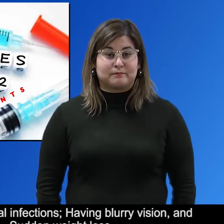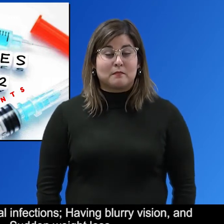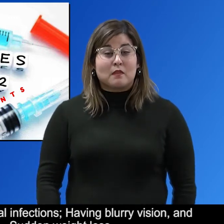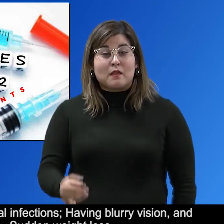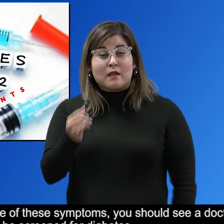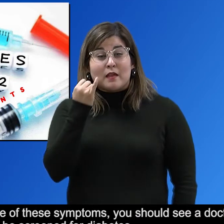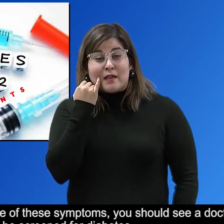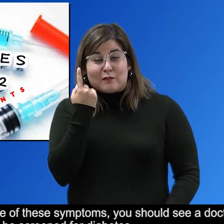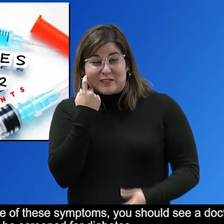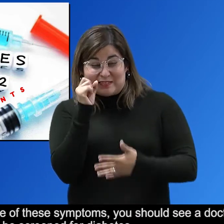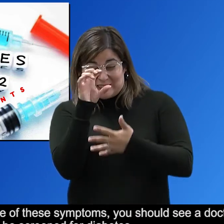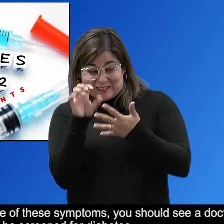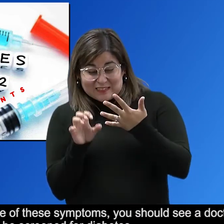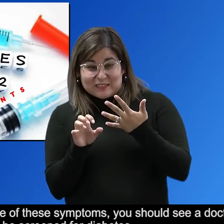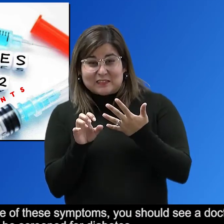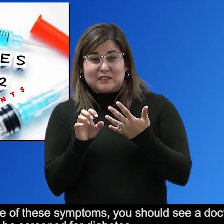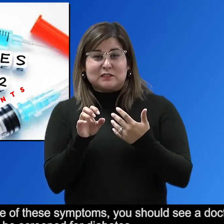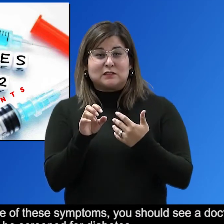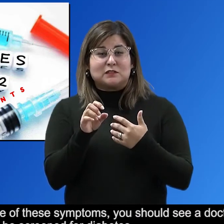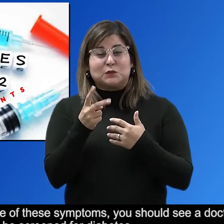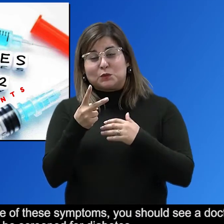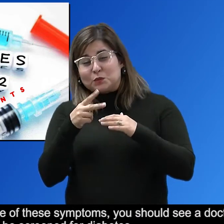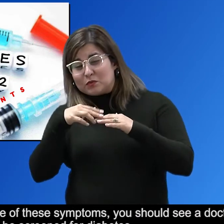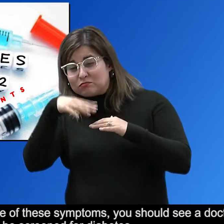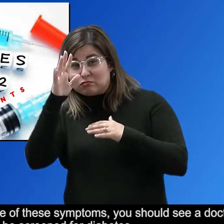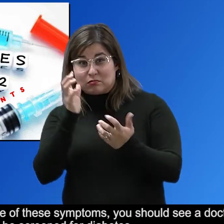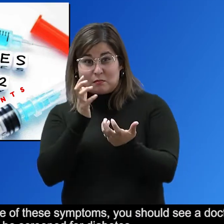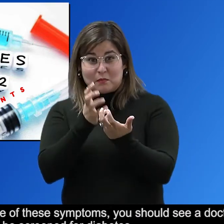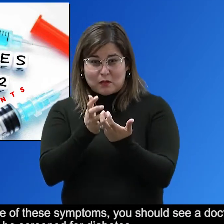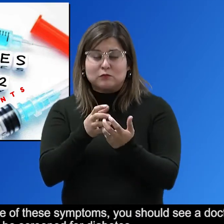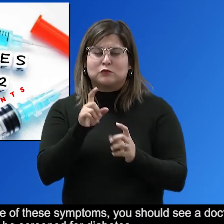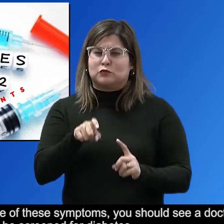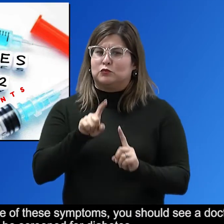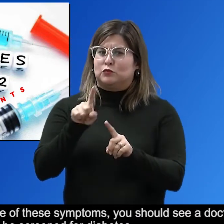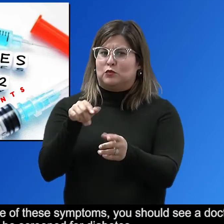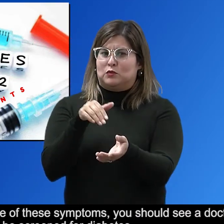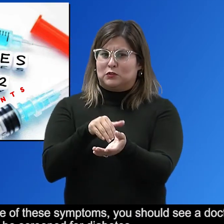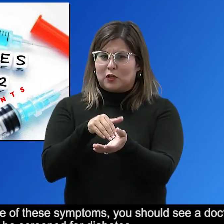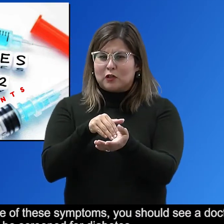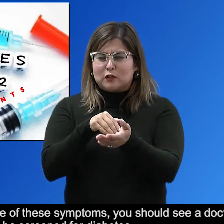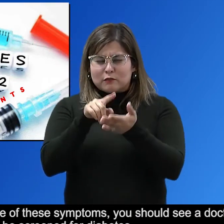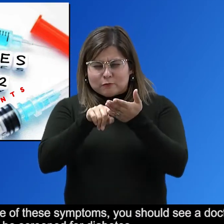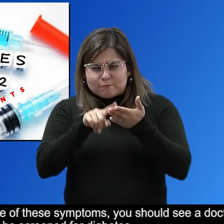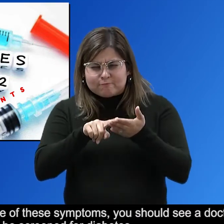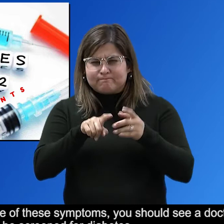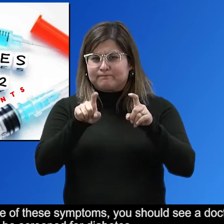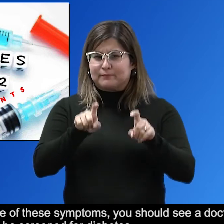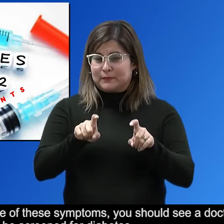If you have one or more of these symptoms, you should see a doctor to be screened for diabetes.